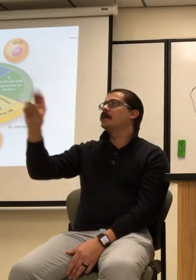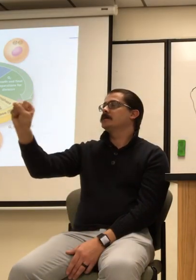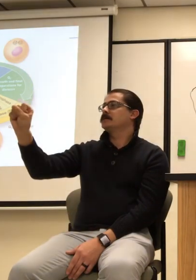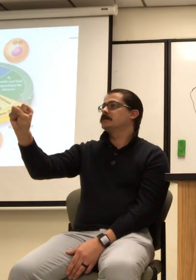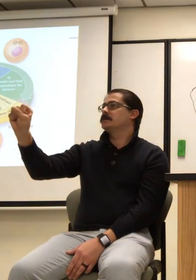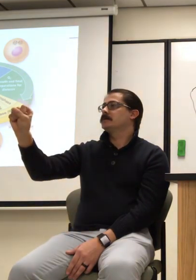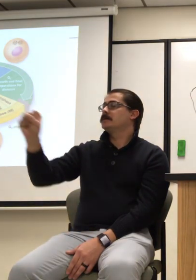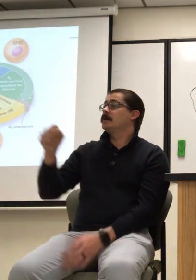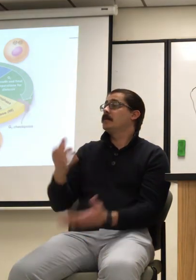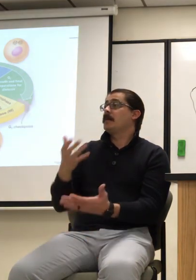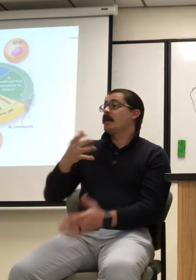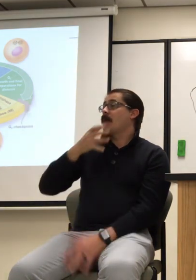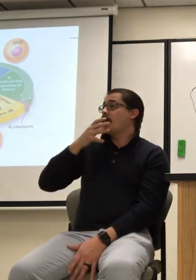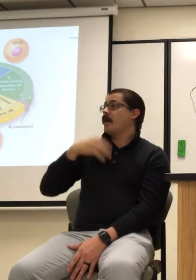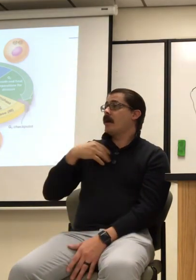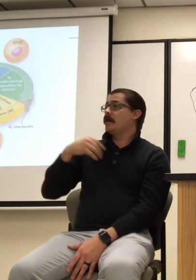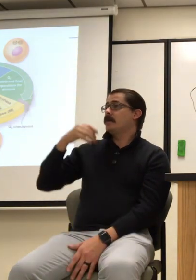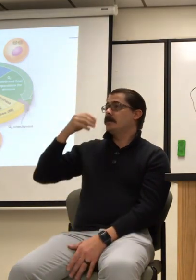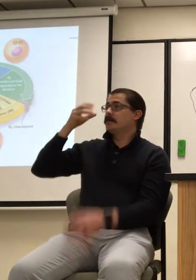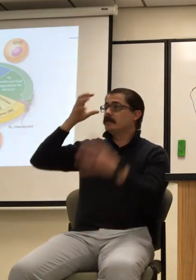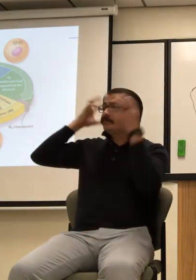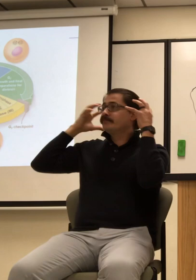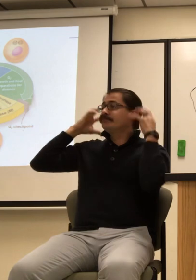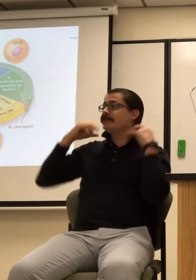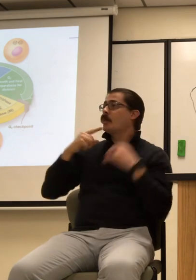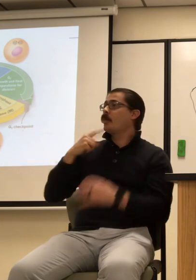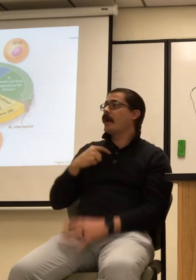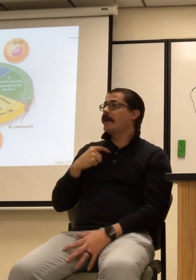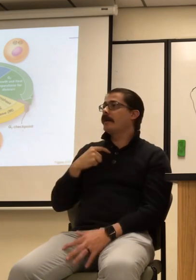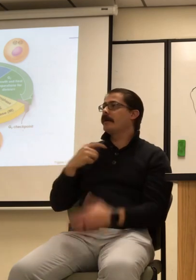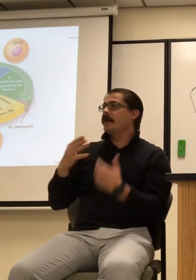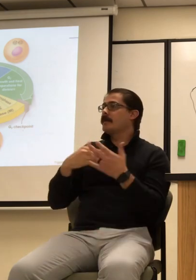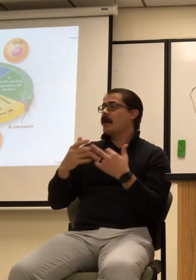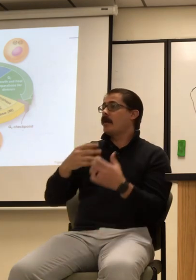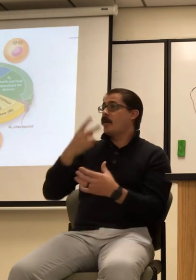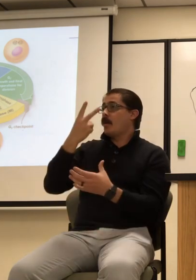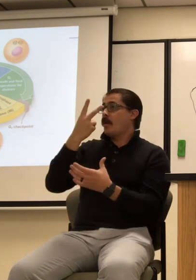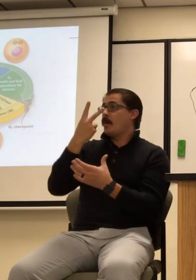curly hair. Well, it doesn't matter, but in both